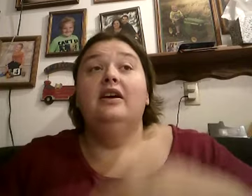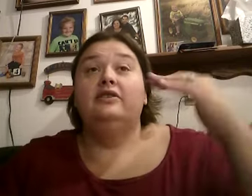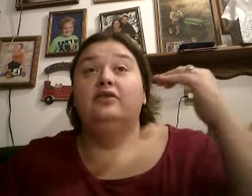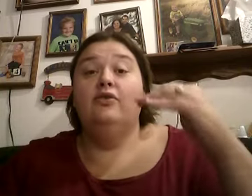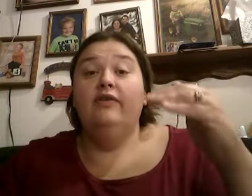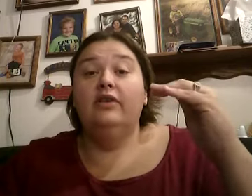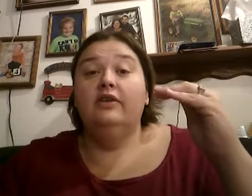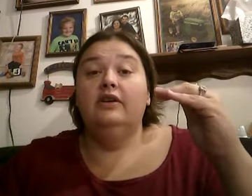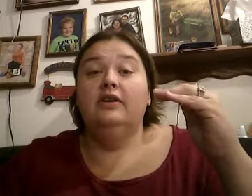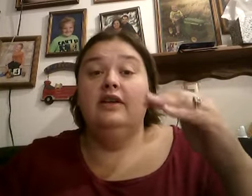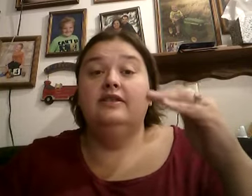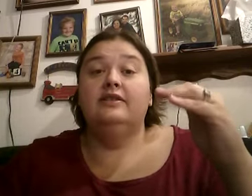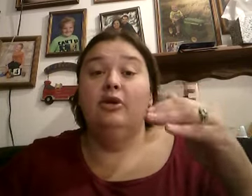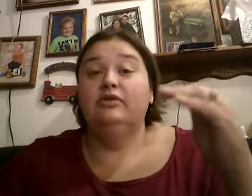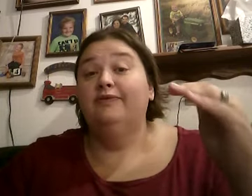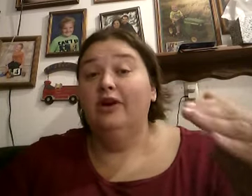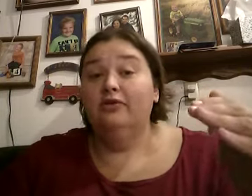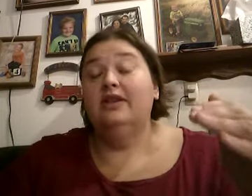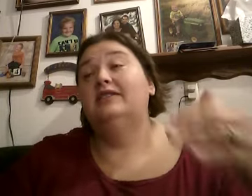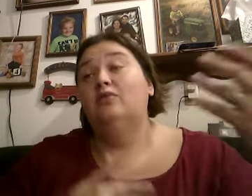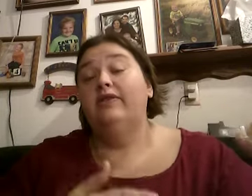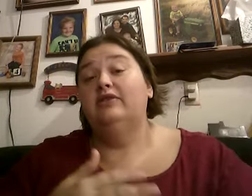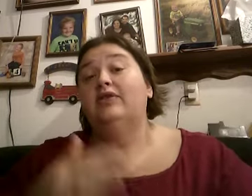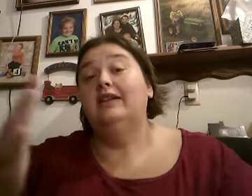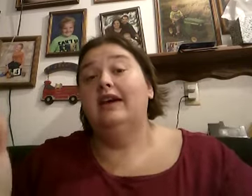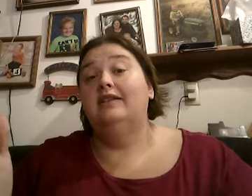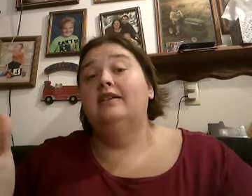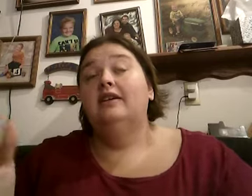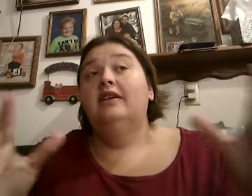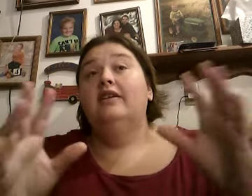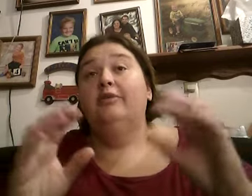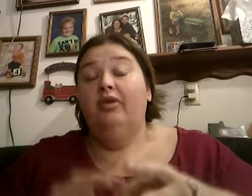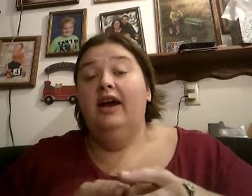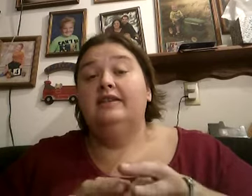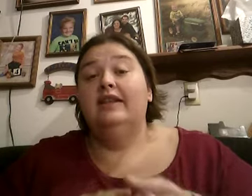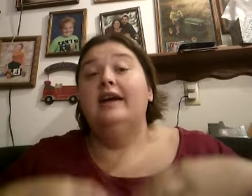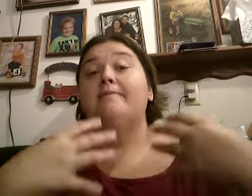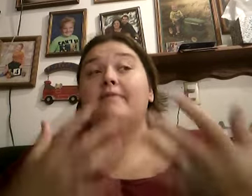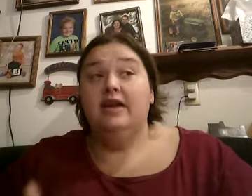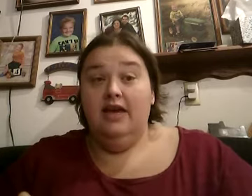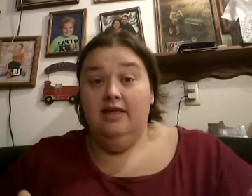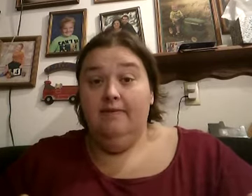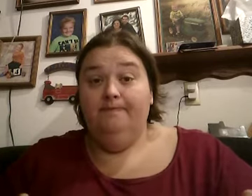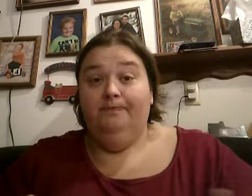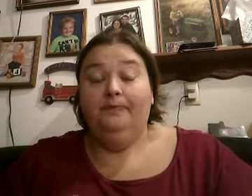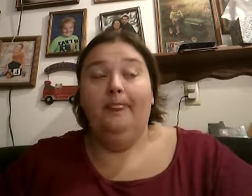It's whoever gets the most votes is the one that's going to get the prize that I am making them.